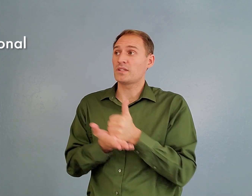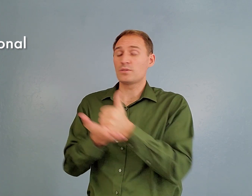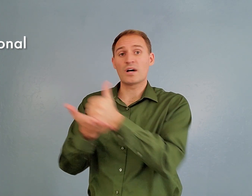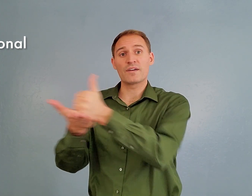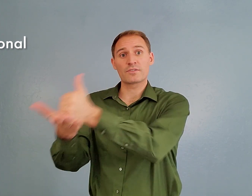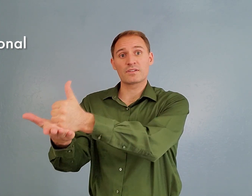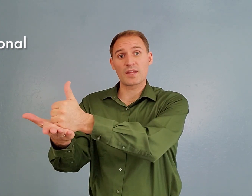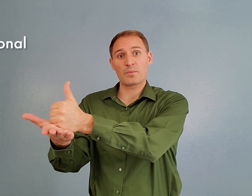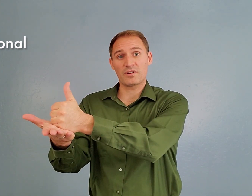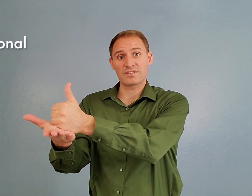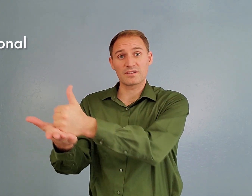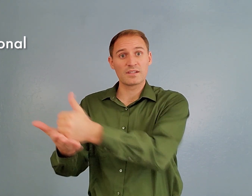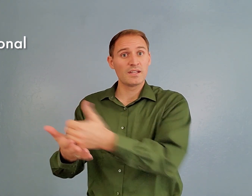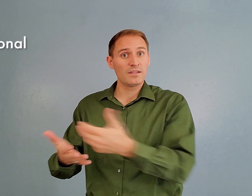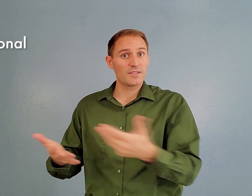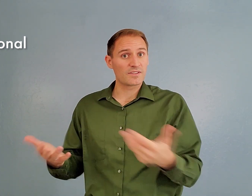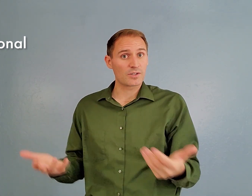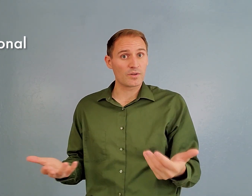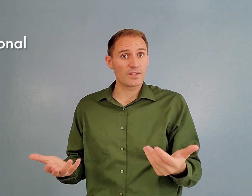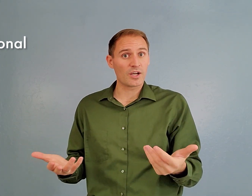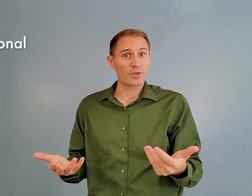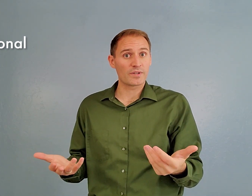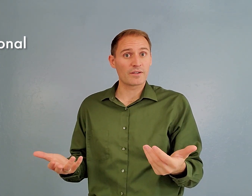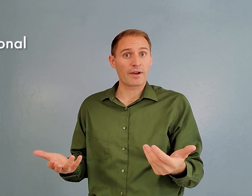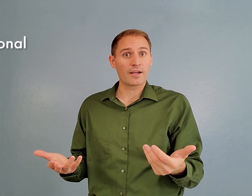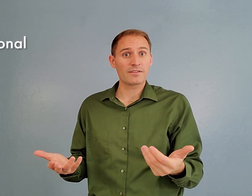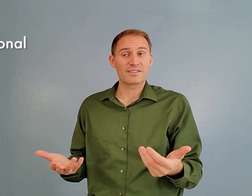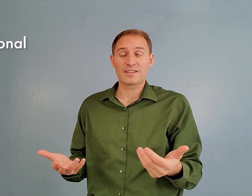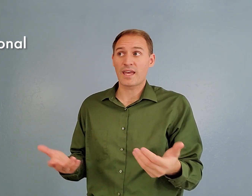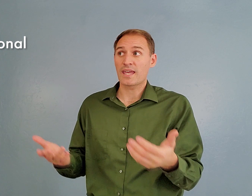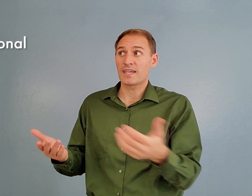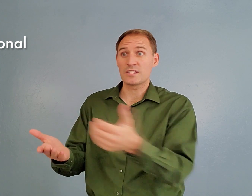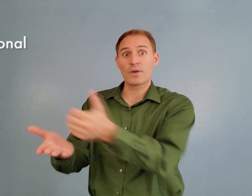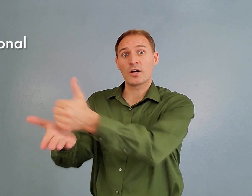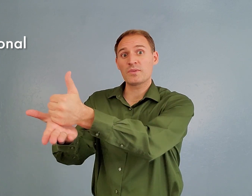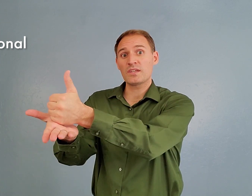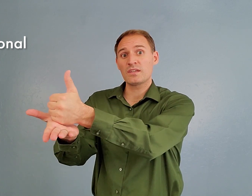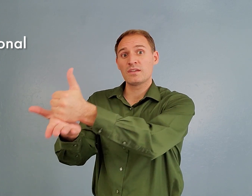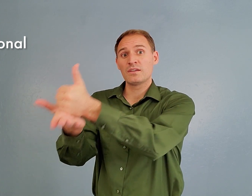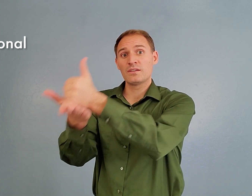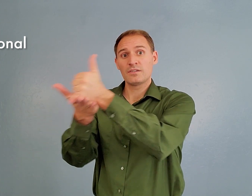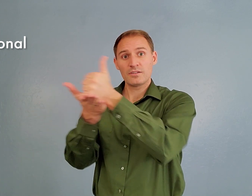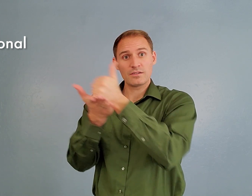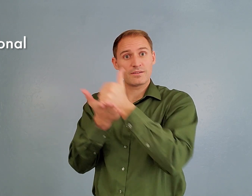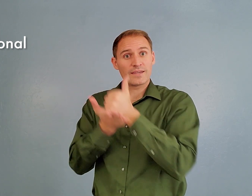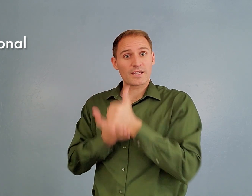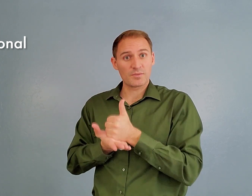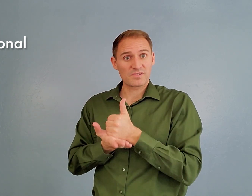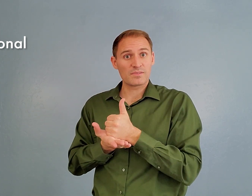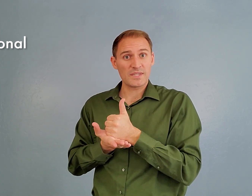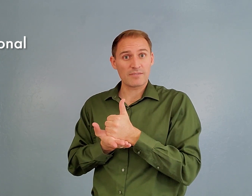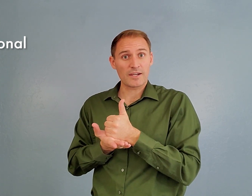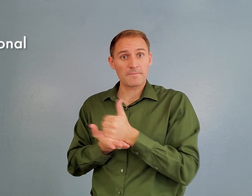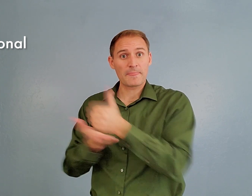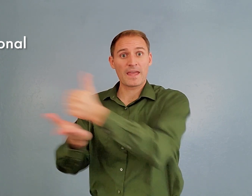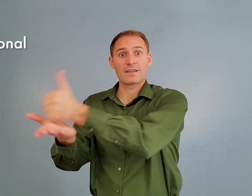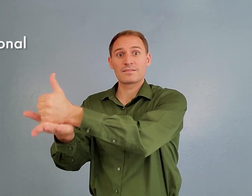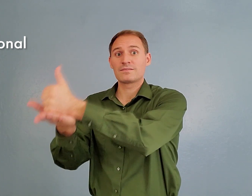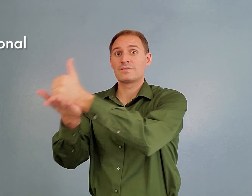you offer it to that person. If it's going the other way around and say, hey, can you help me? That comes to me, right? That